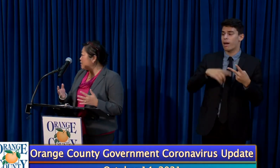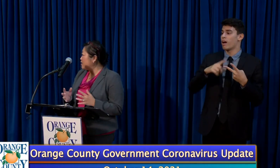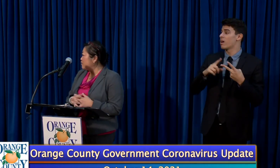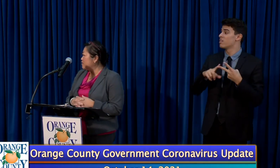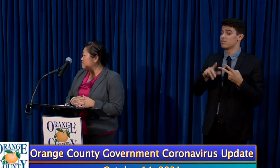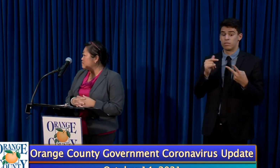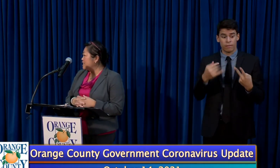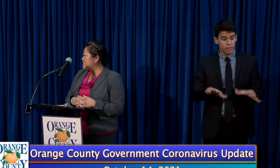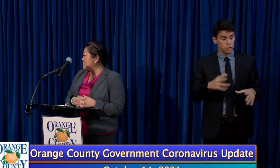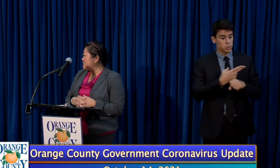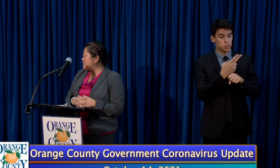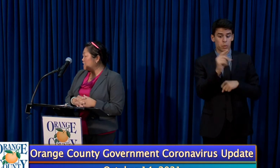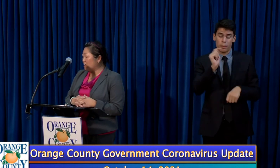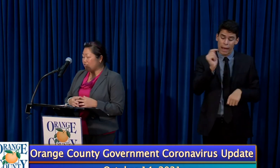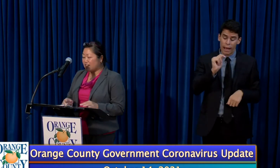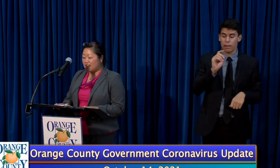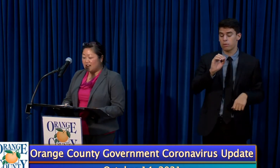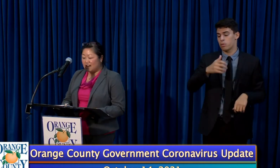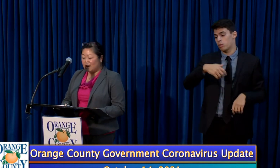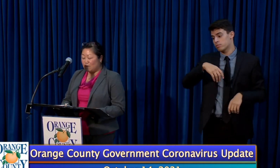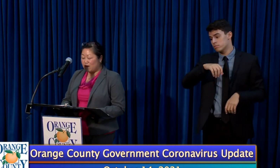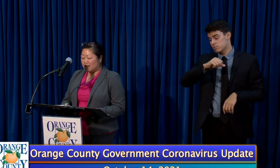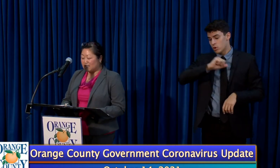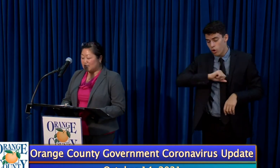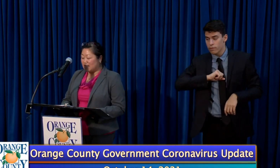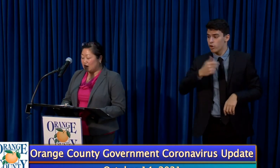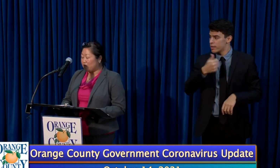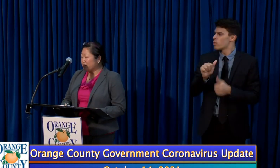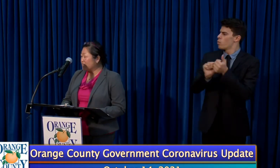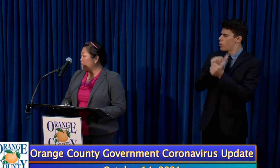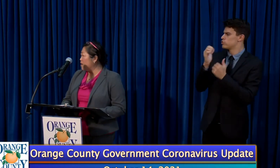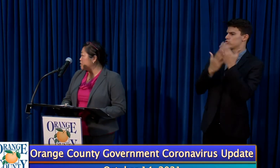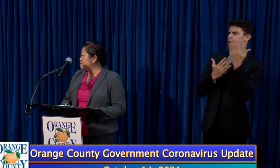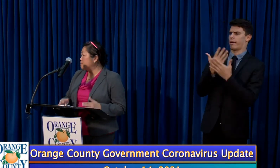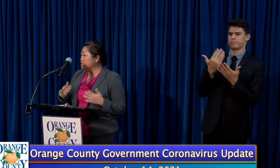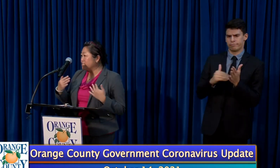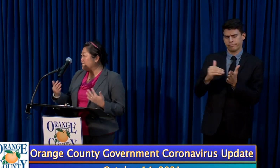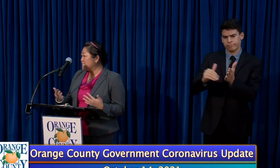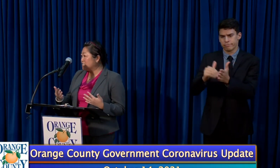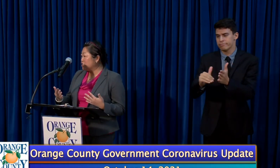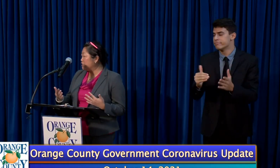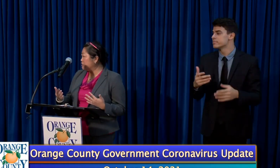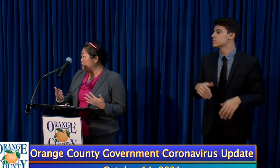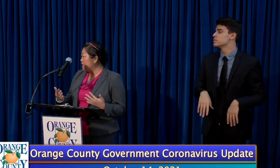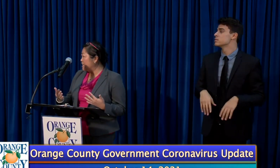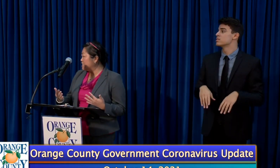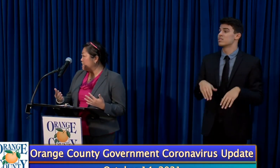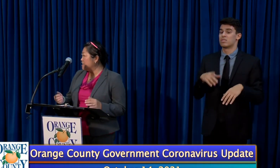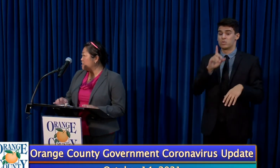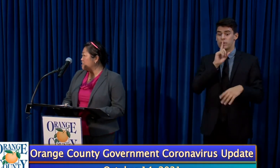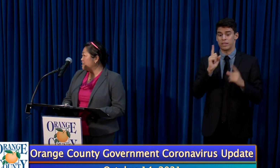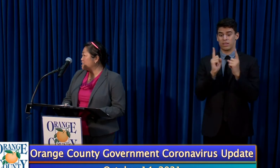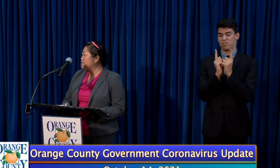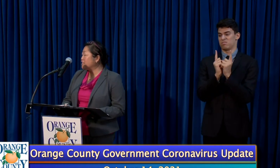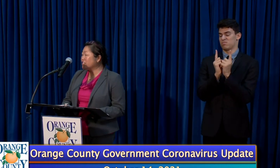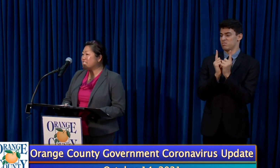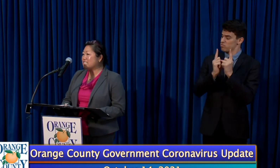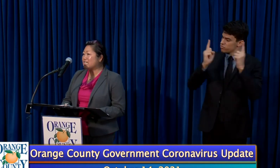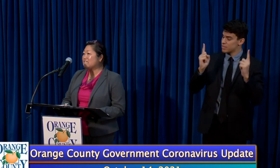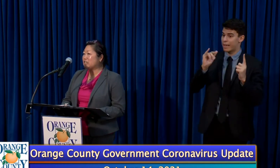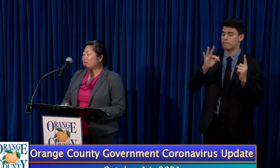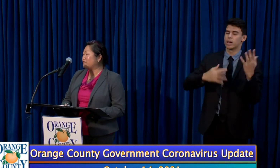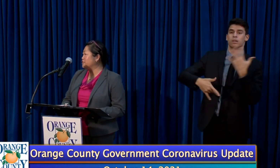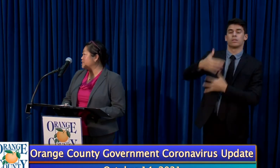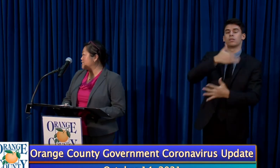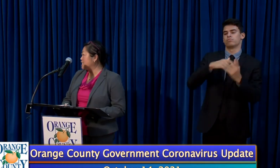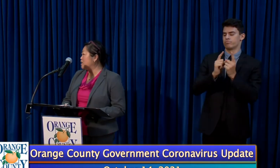toileting or sneezing and coughing, and watching your distance in general, and especially staying